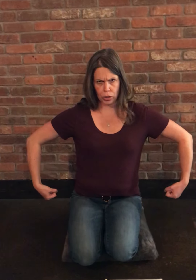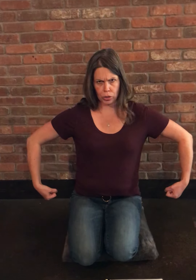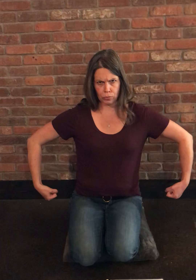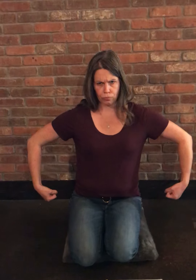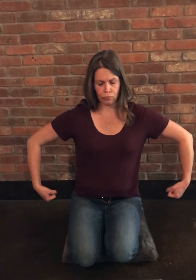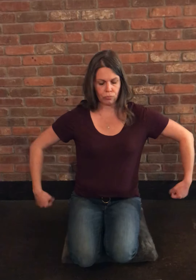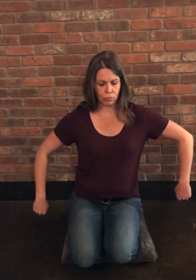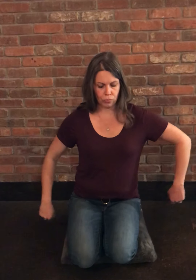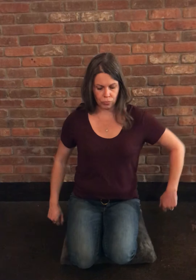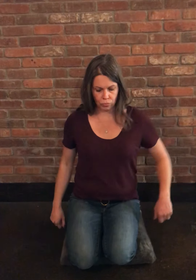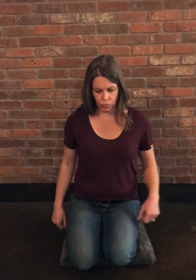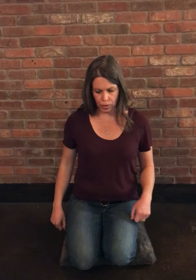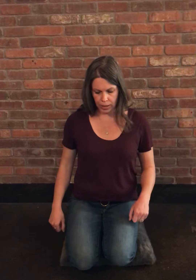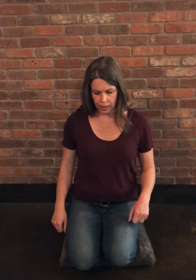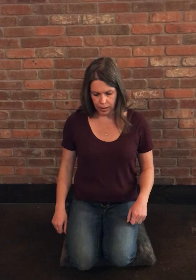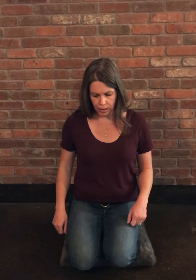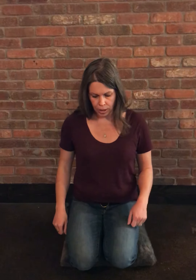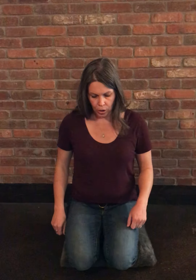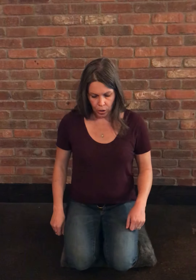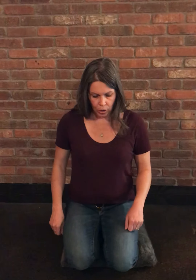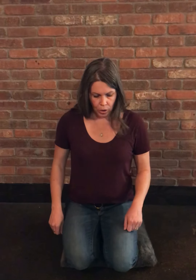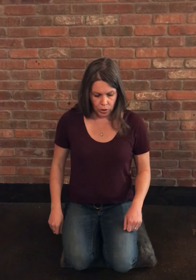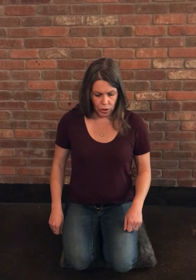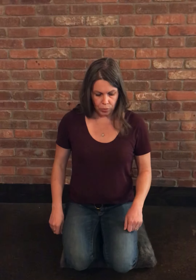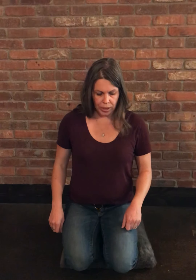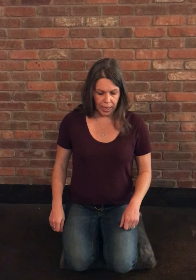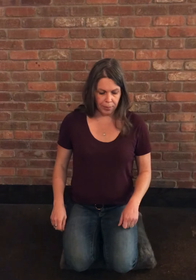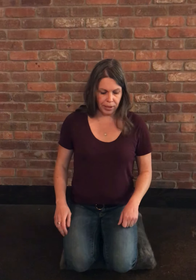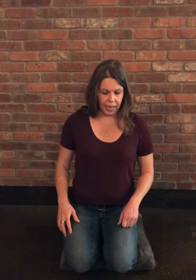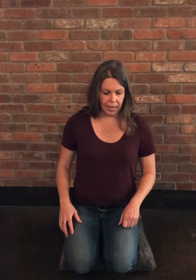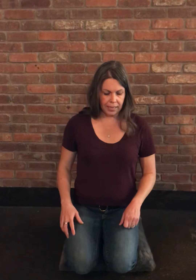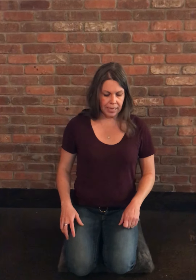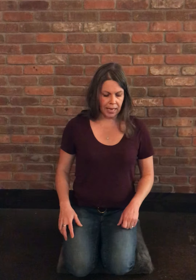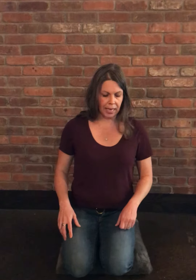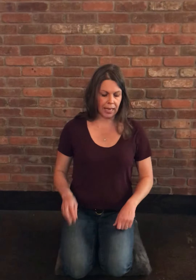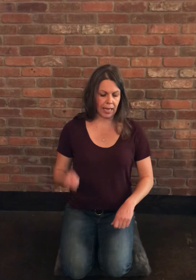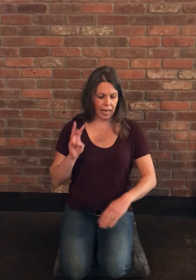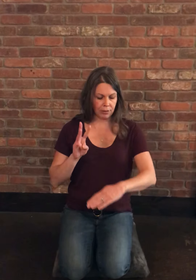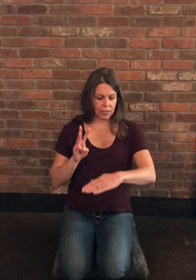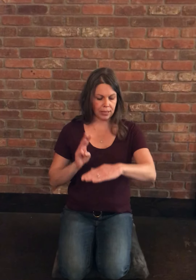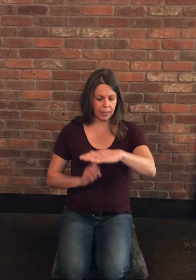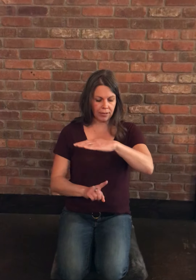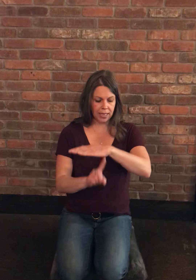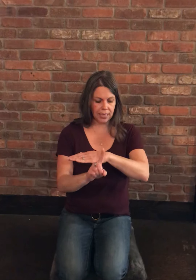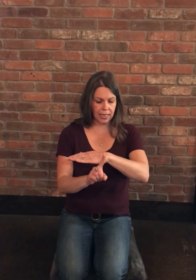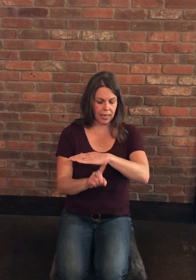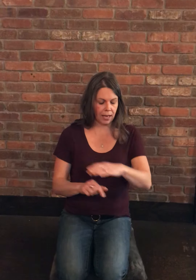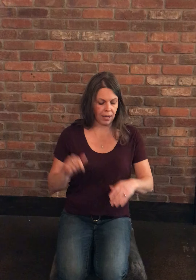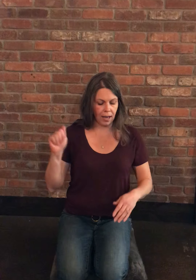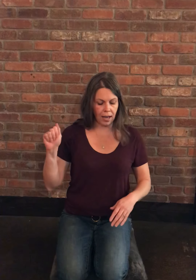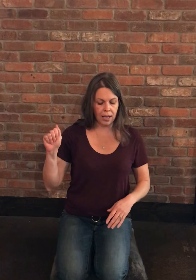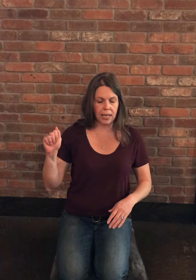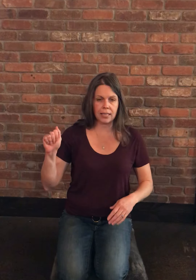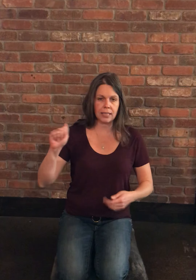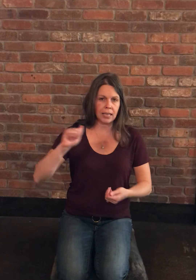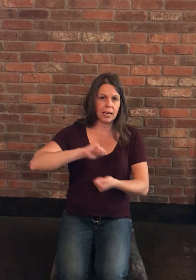barbarians. Okay, so recap week 8. Council of Nicaea, Augustine